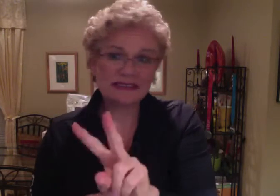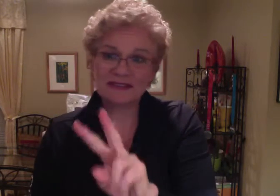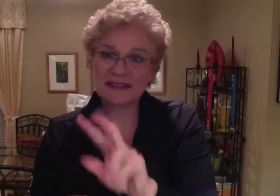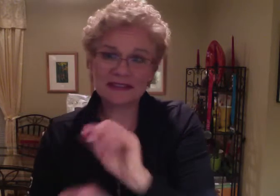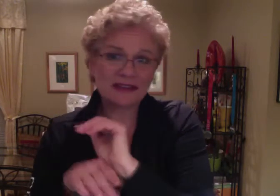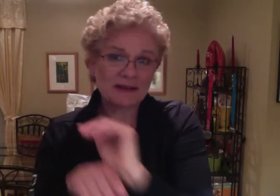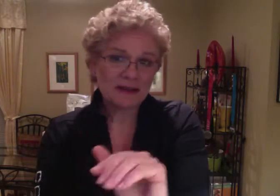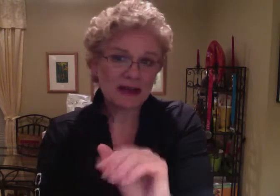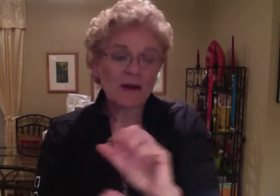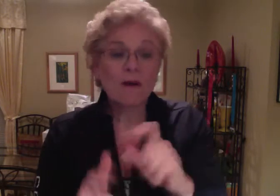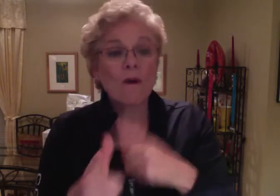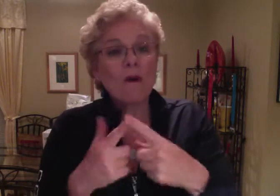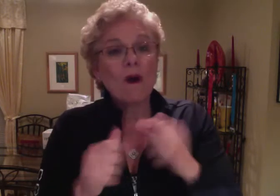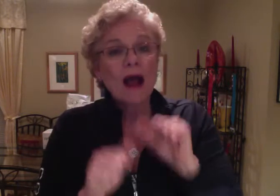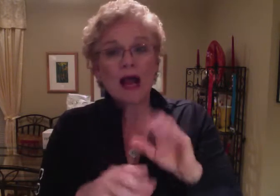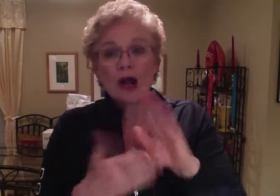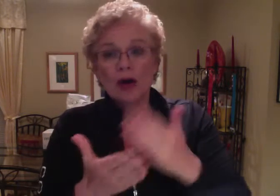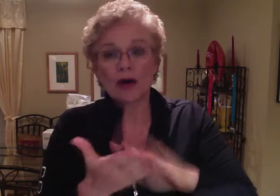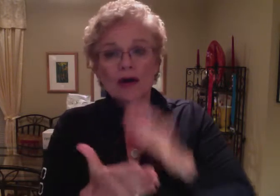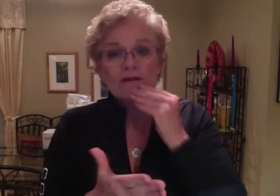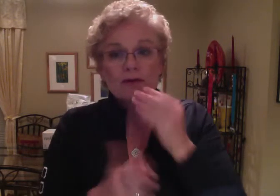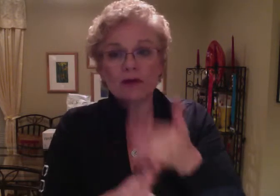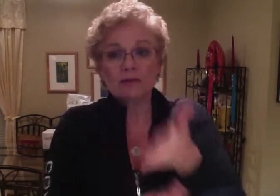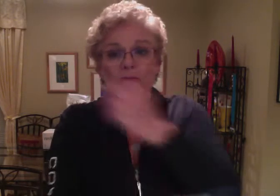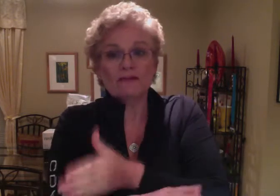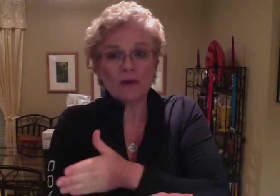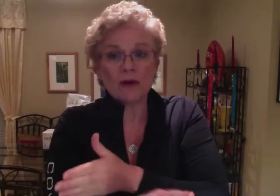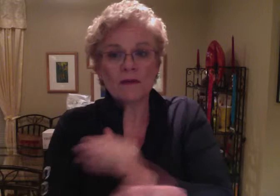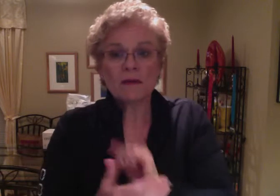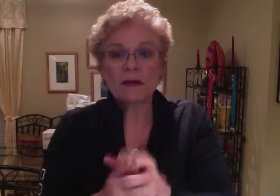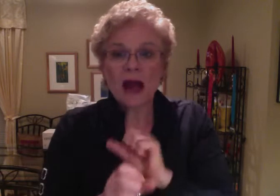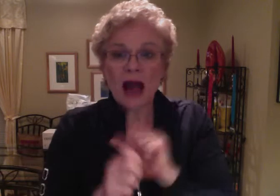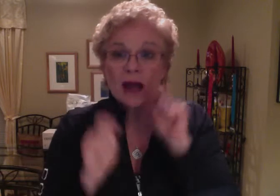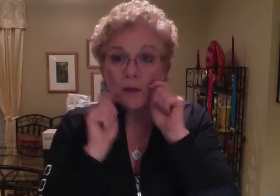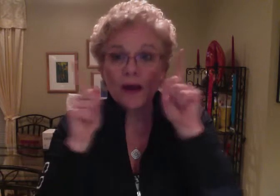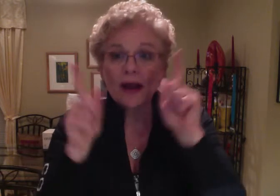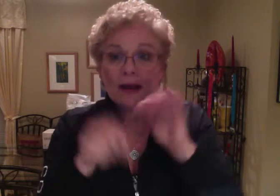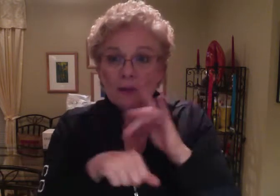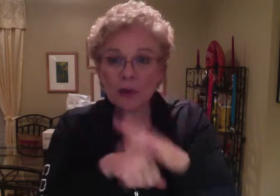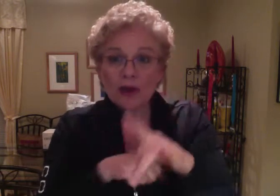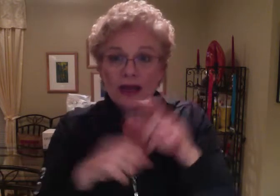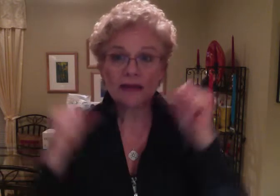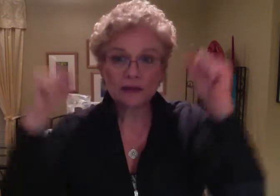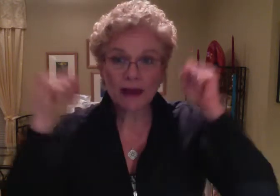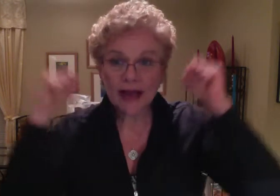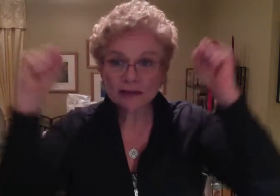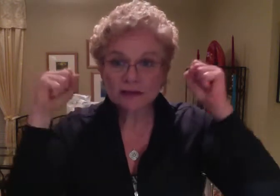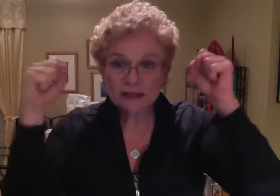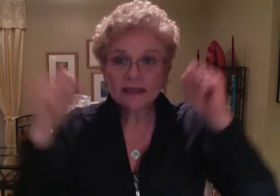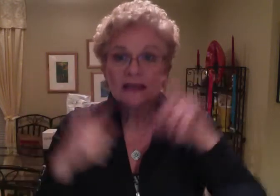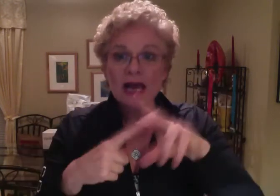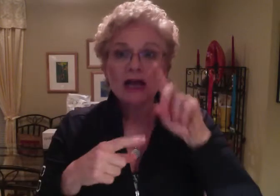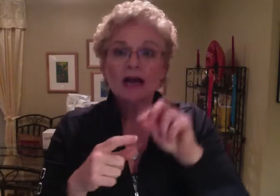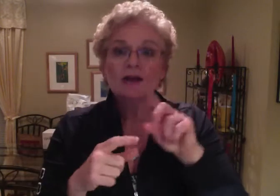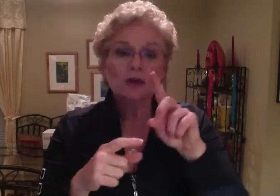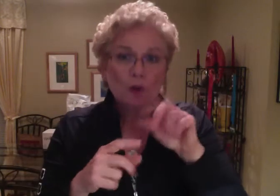ways I can cook my food in advance. You know, I can wake up a little earlier and do my workout. I can wake up early and do my prayer time, you know, instead of maybe